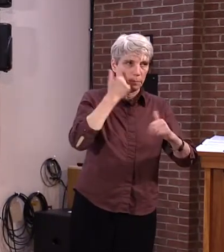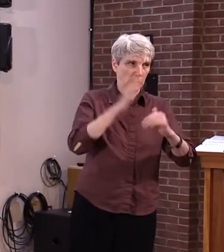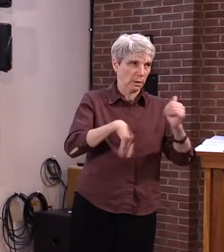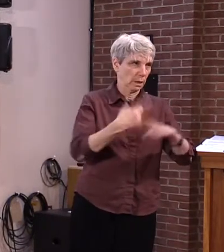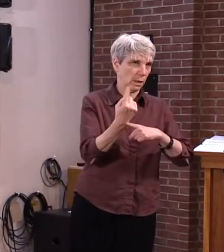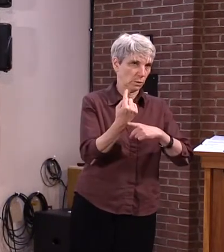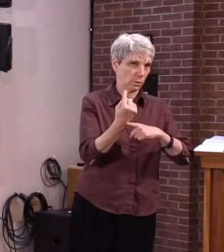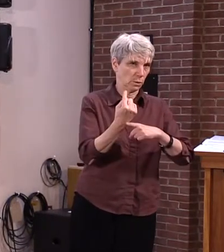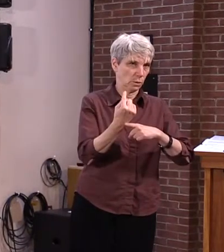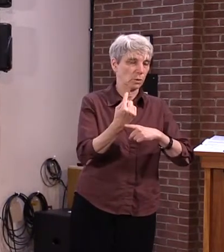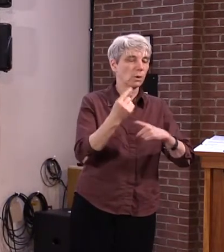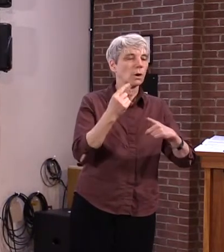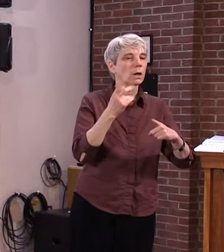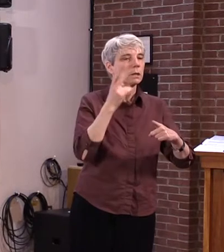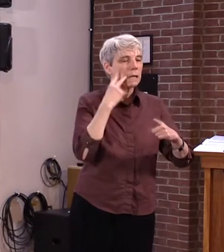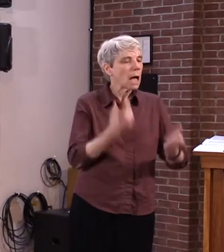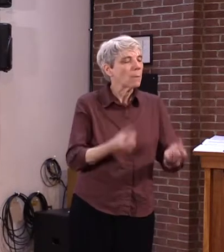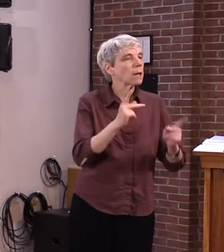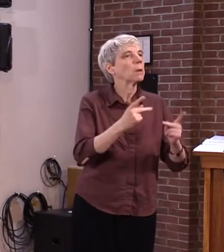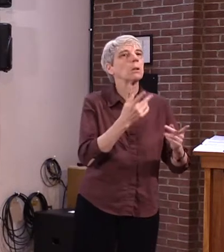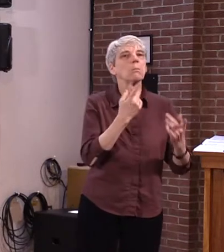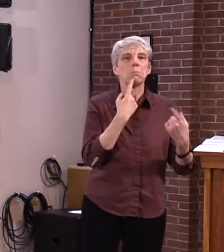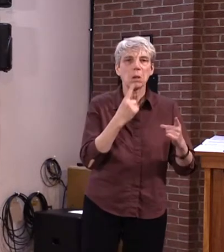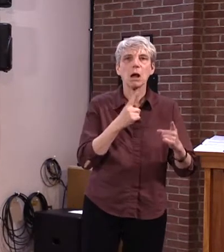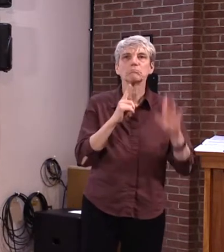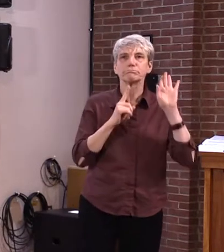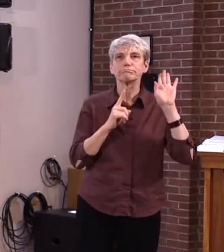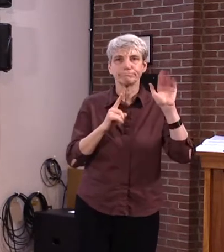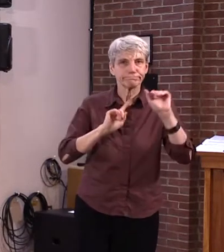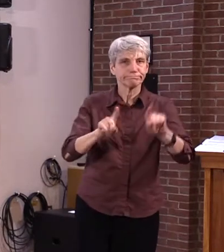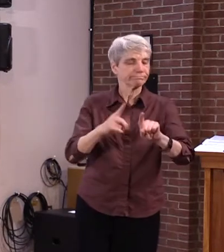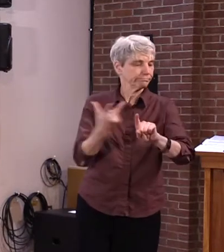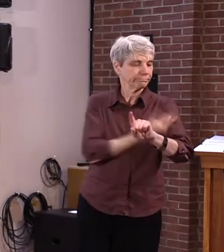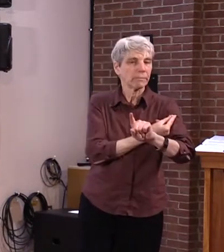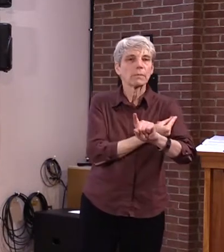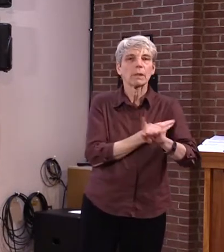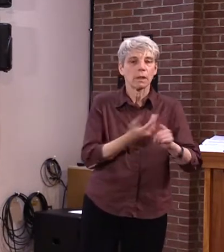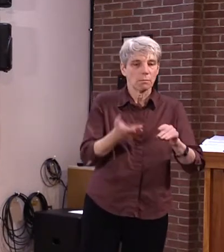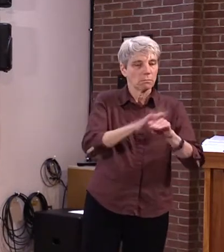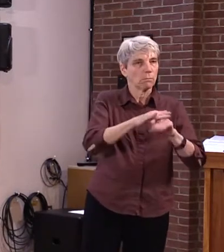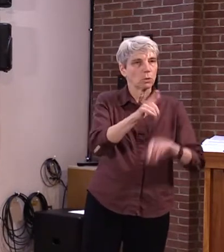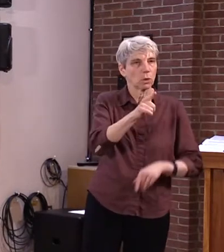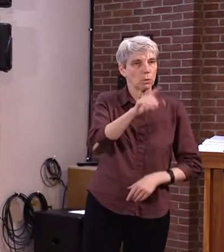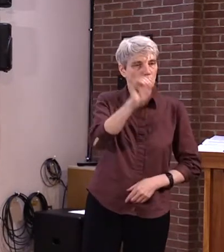terms of how many Vermonters have gotten the vaccine. We're up about 21%. So